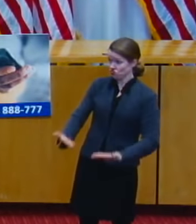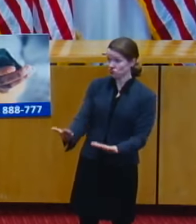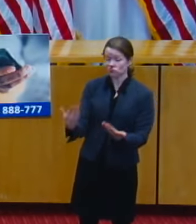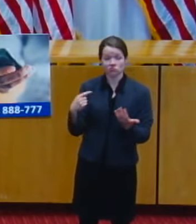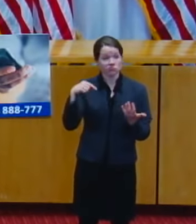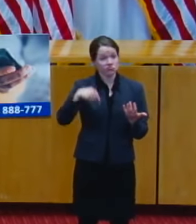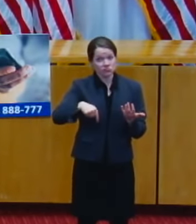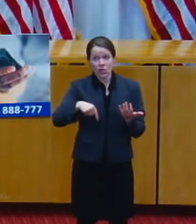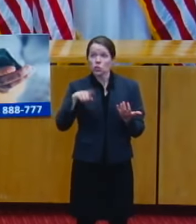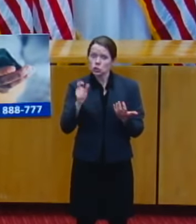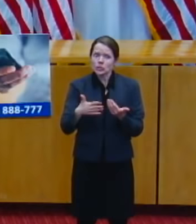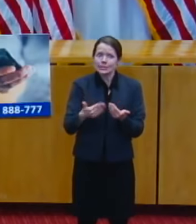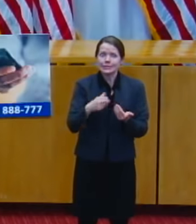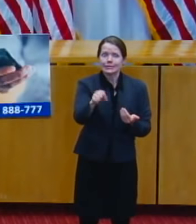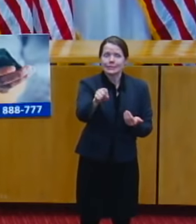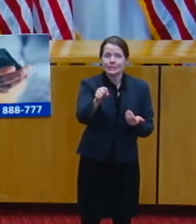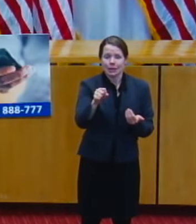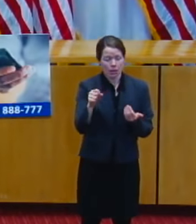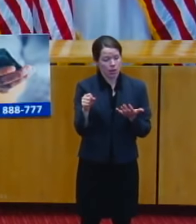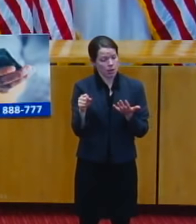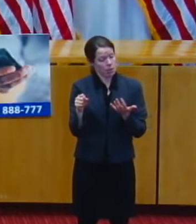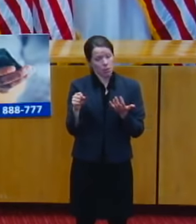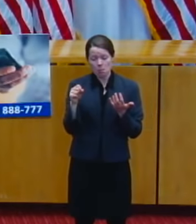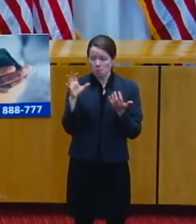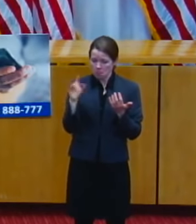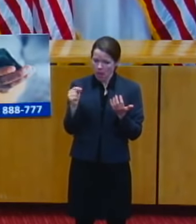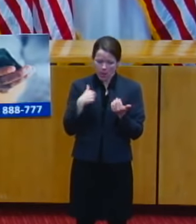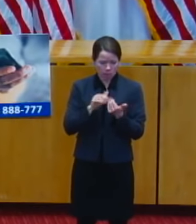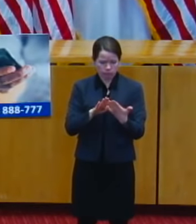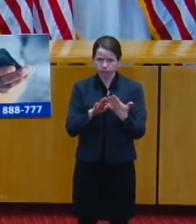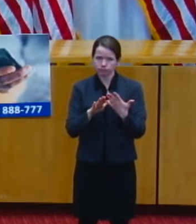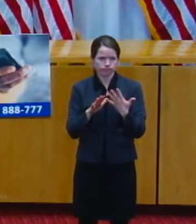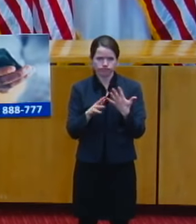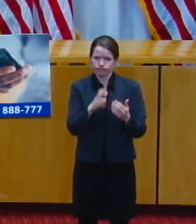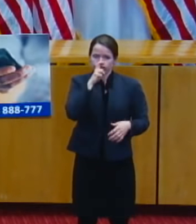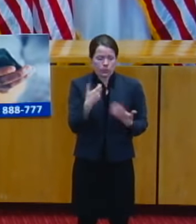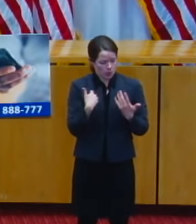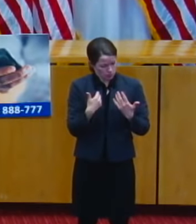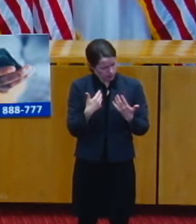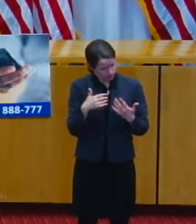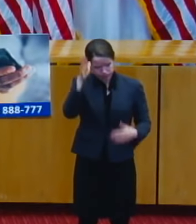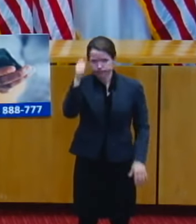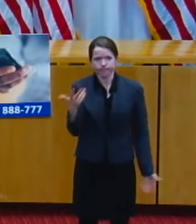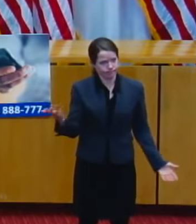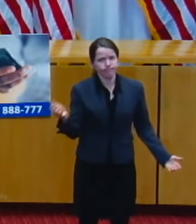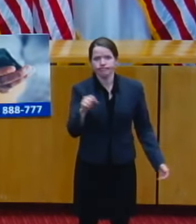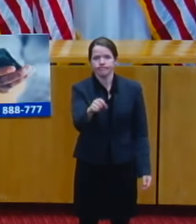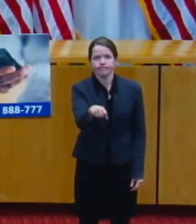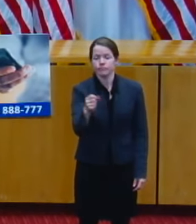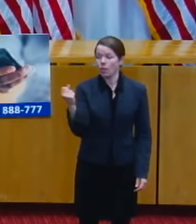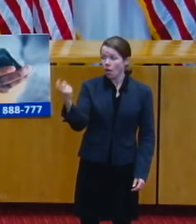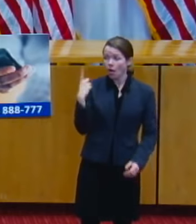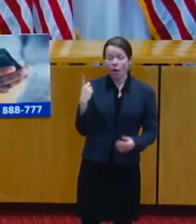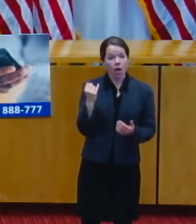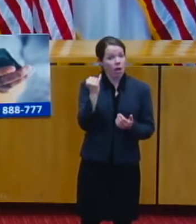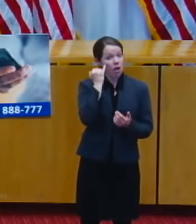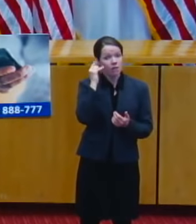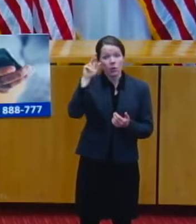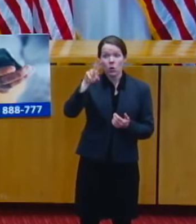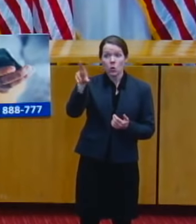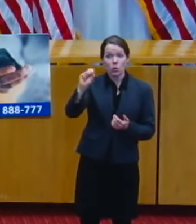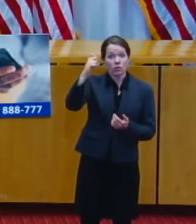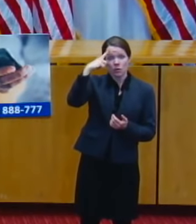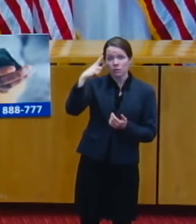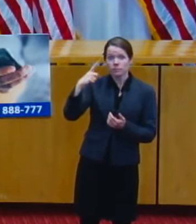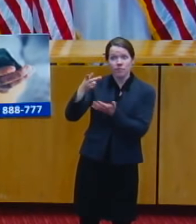best we can. But it's a tough hand. Are you exploring any alternate pathways for ventilators? Yes, we are pursuing ventilators